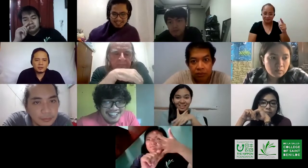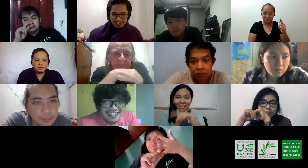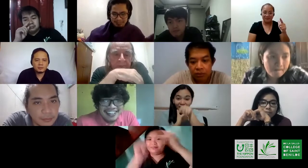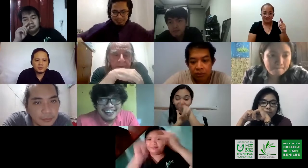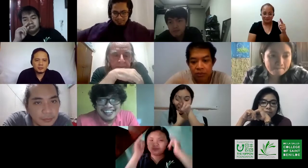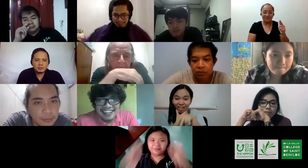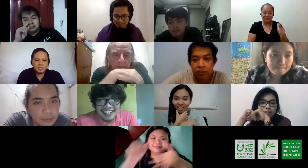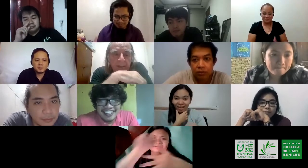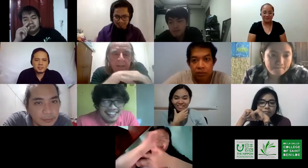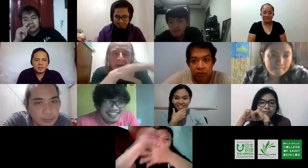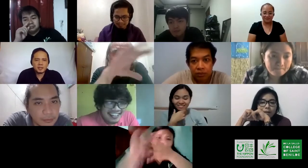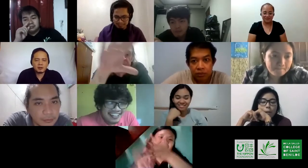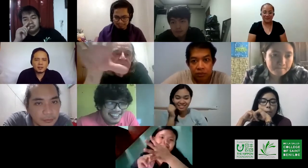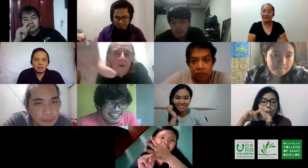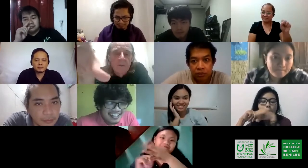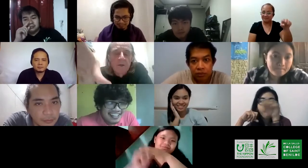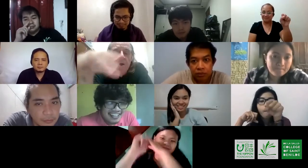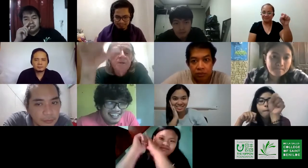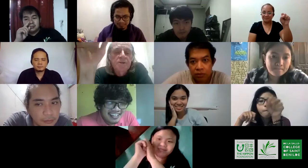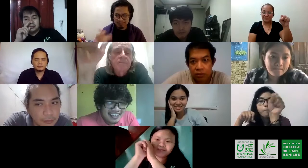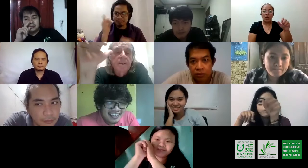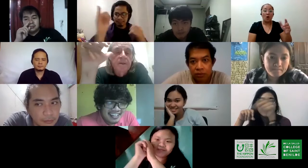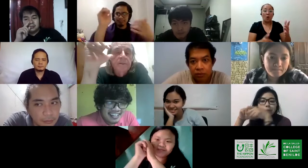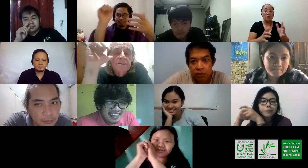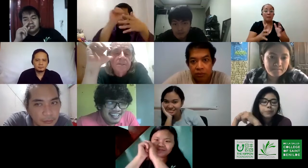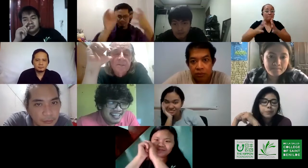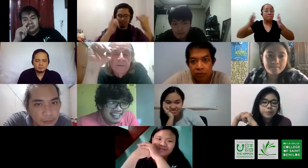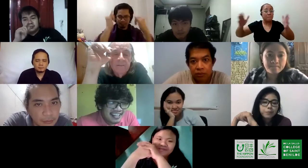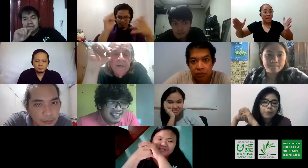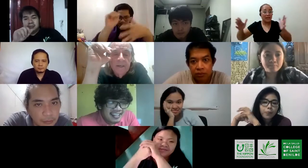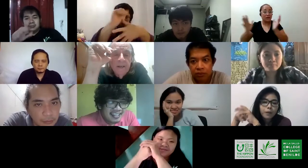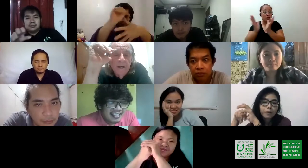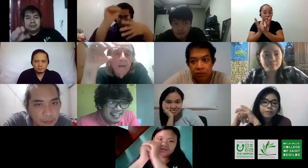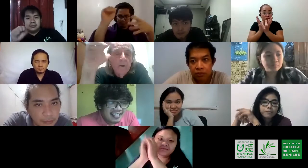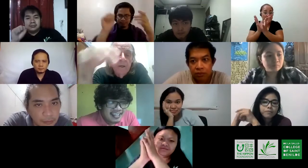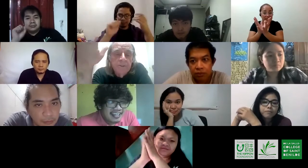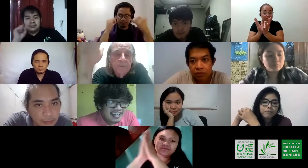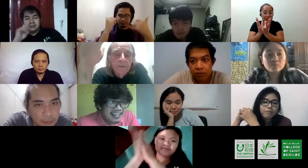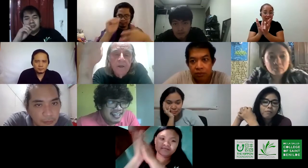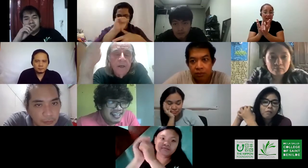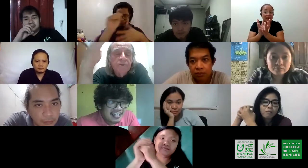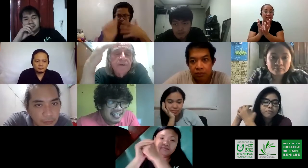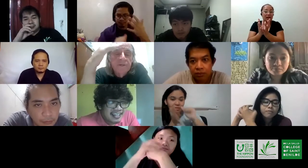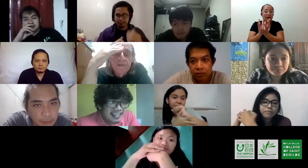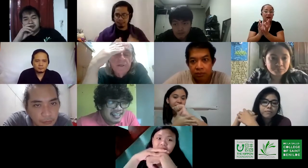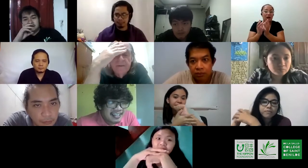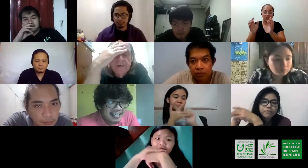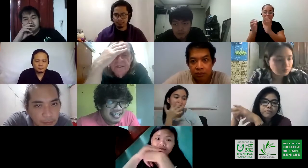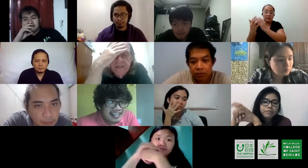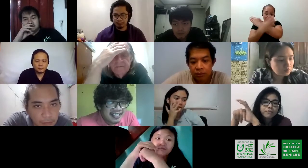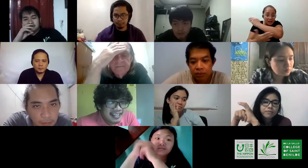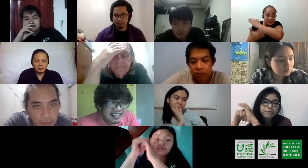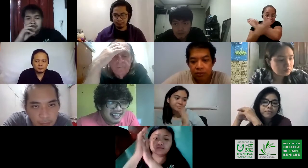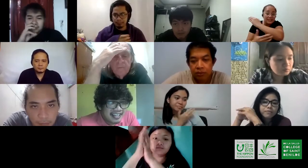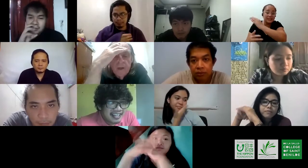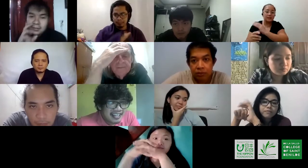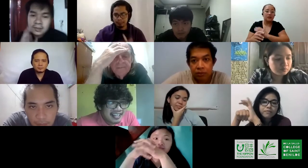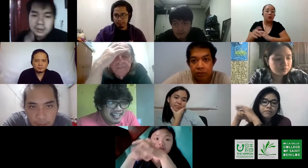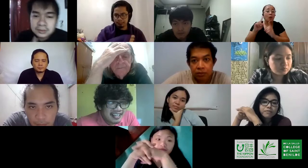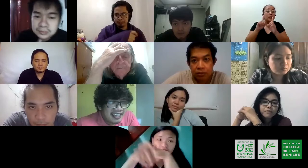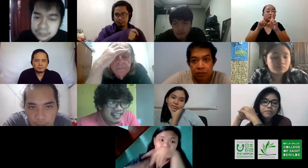A. Yeah, and the saying answer all for A. all the large communities is going to be, large countries is going to be C.